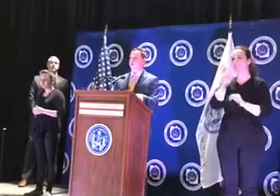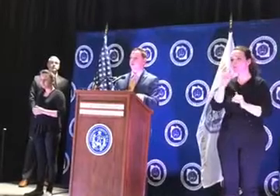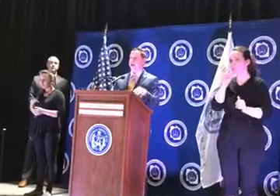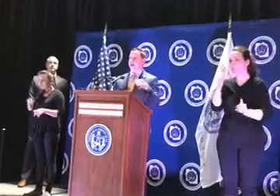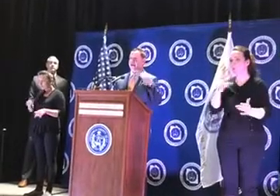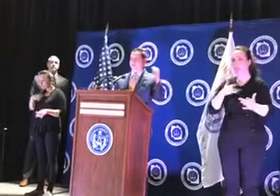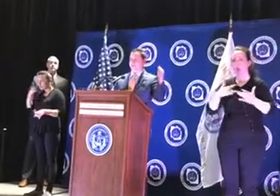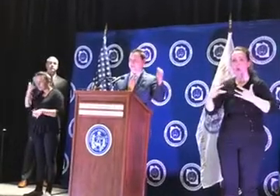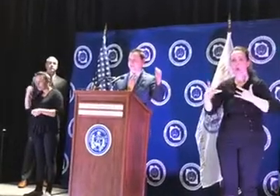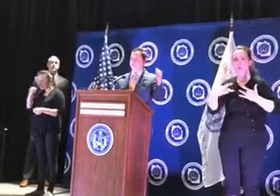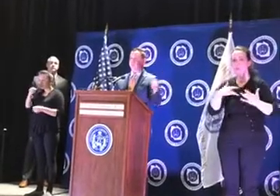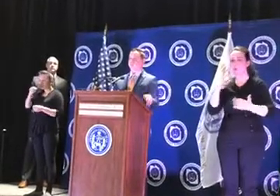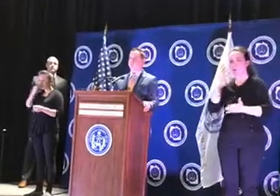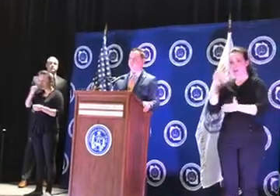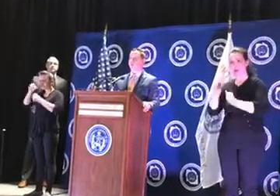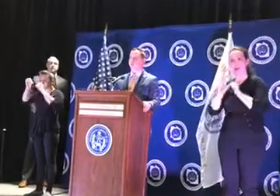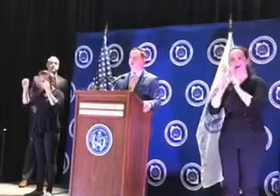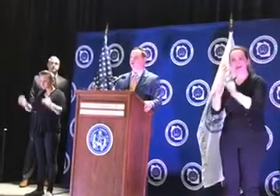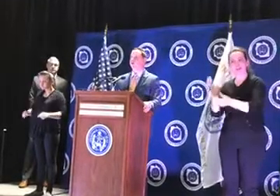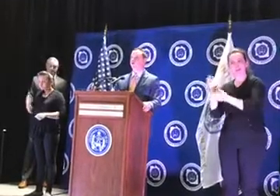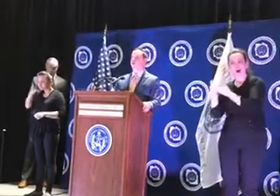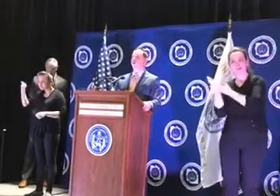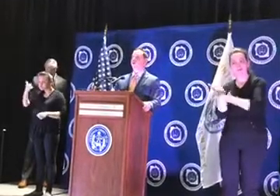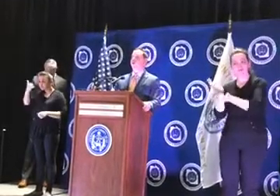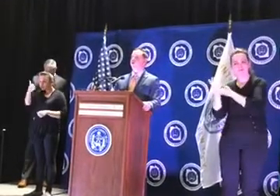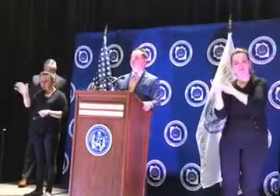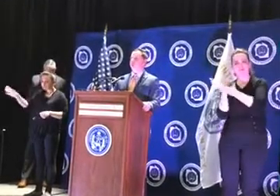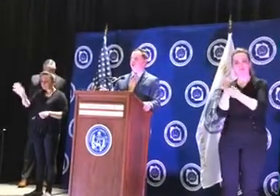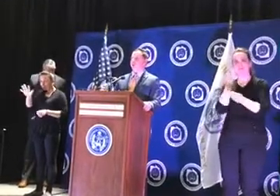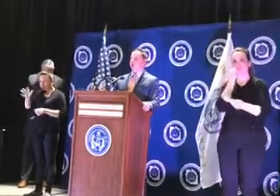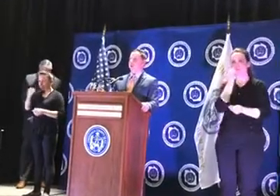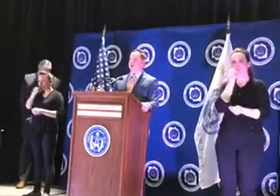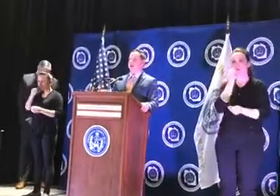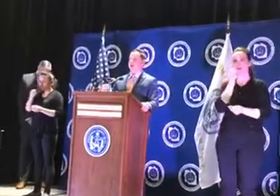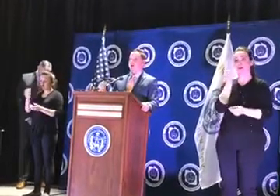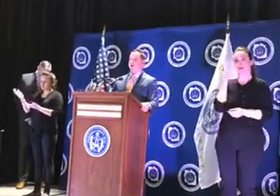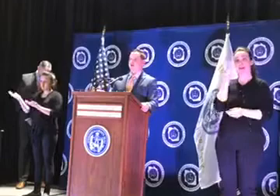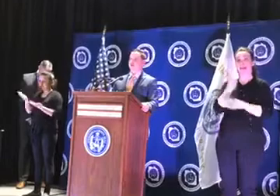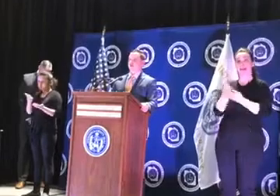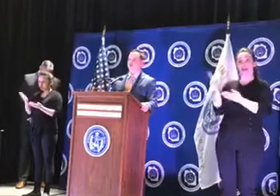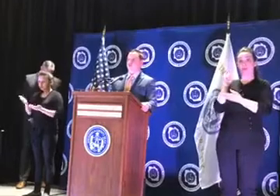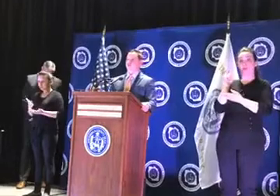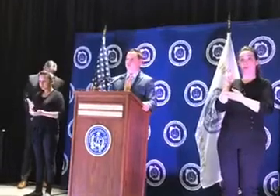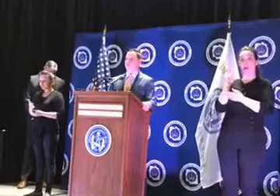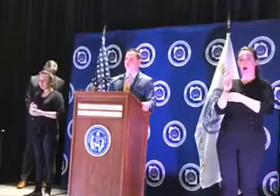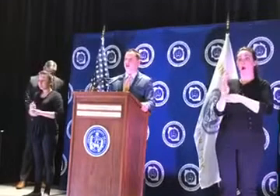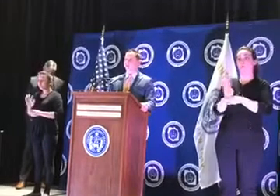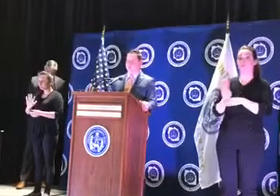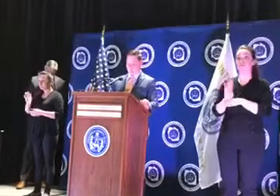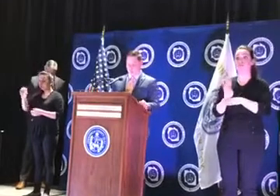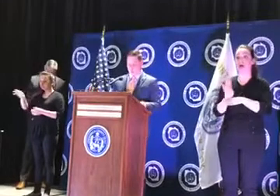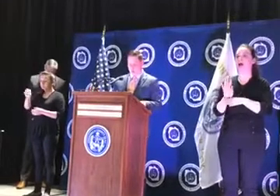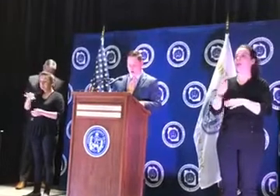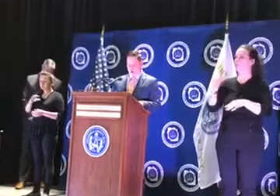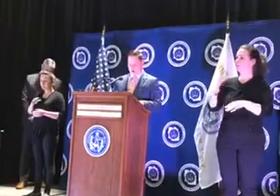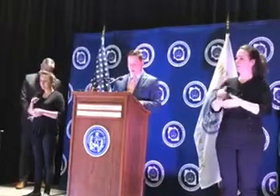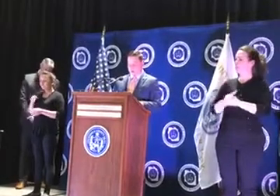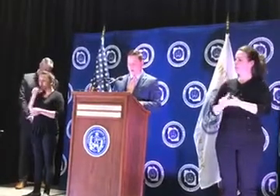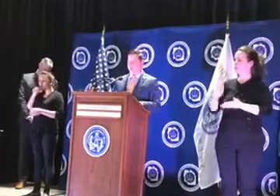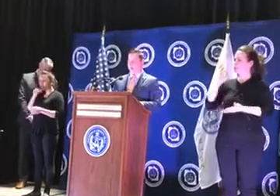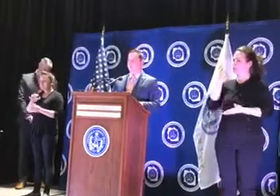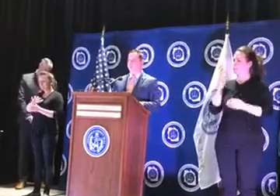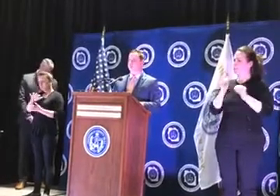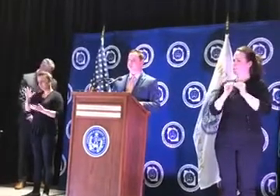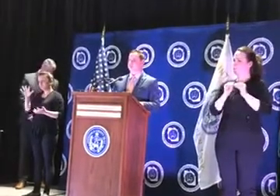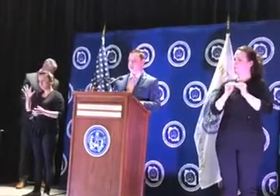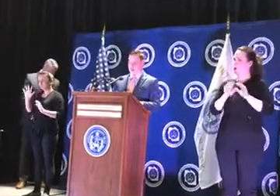past week, but not as busy as the week before. So we should start seeing that at the grocery stores from a supply standpoint, they told